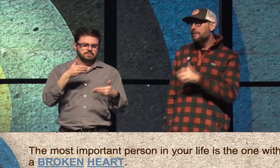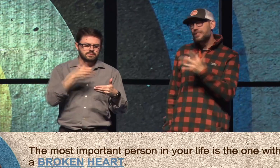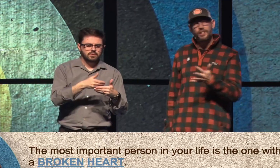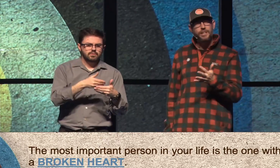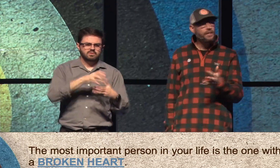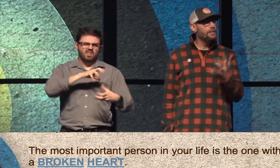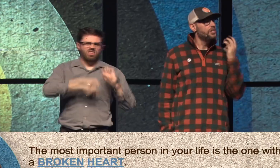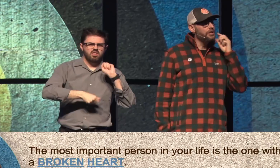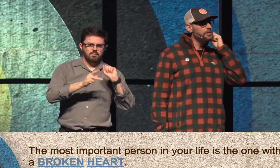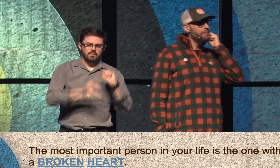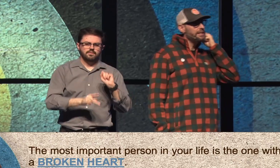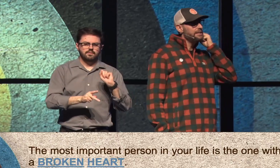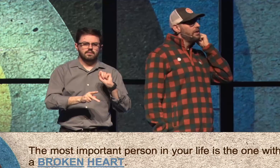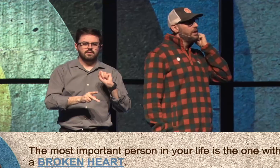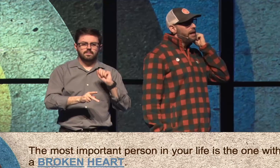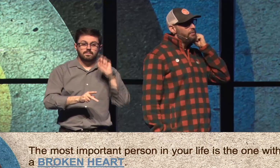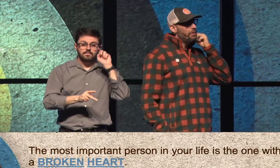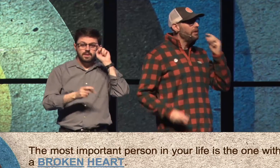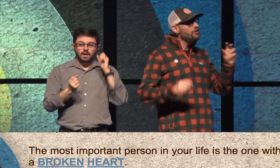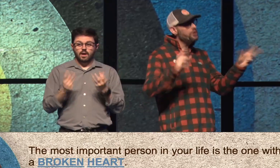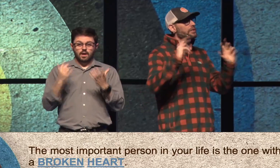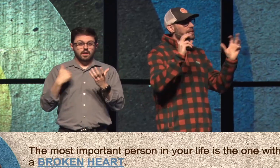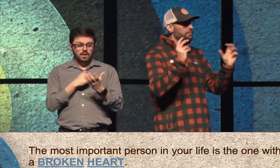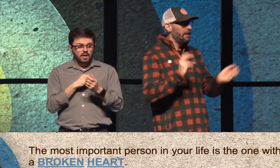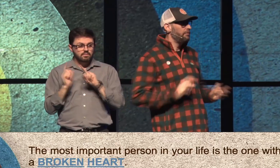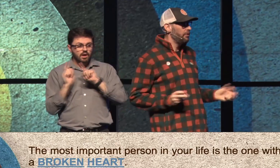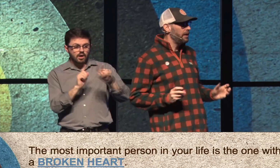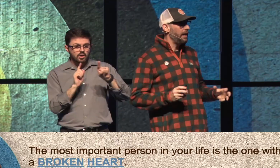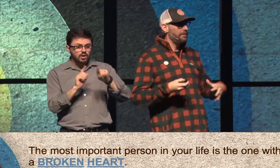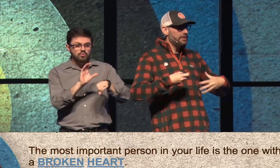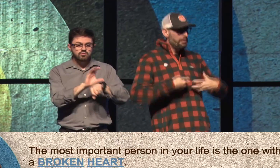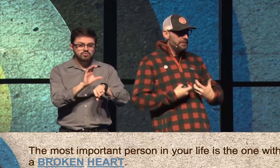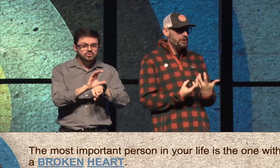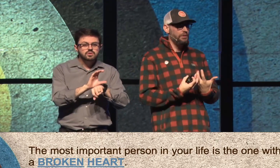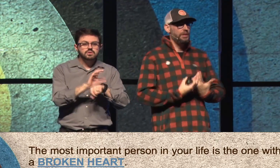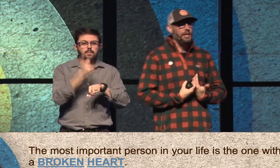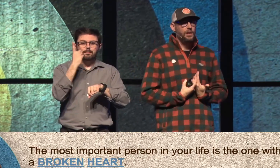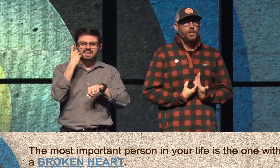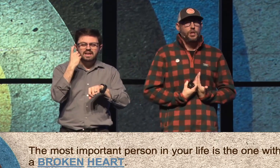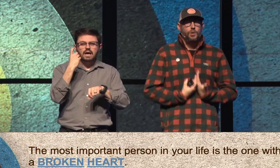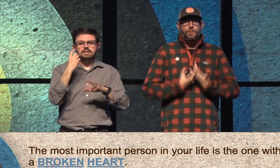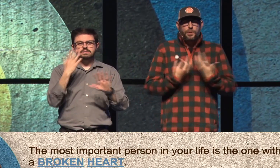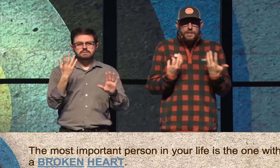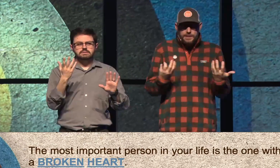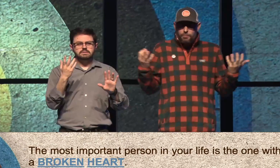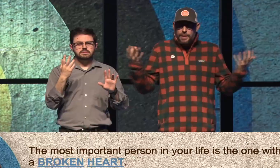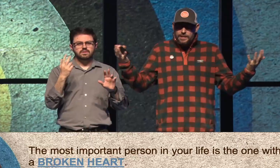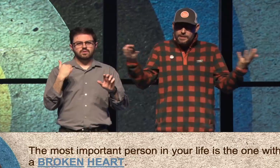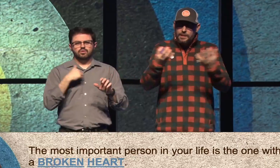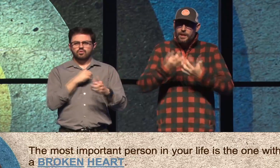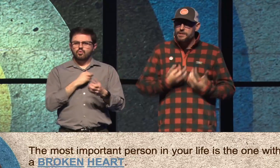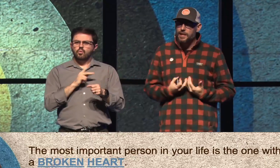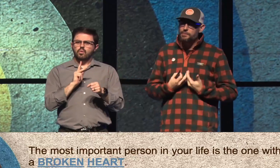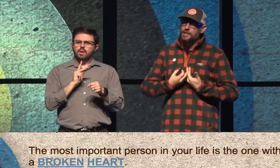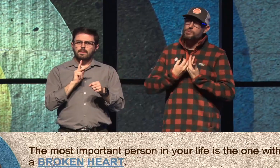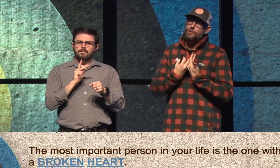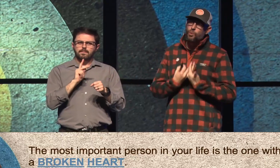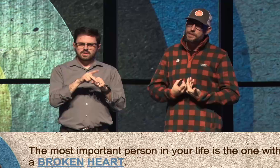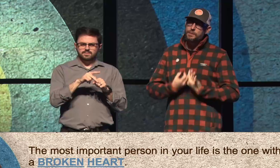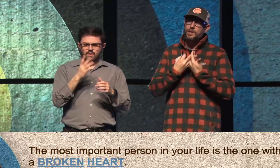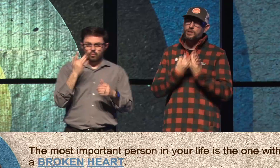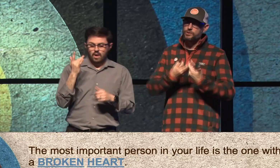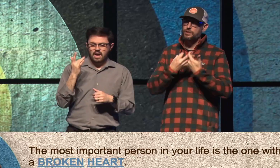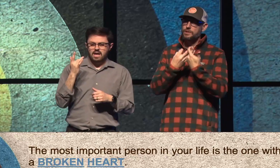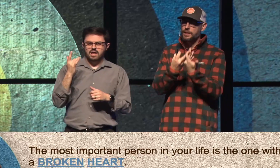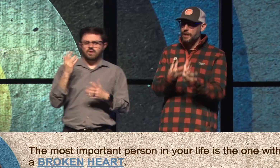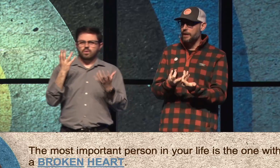A lot of us are here at church because, and whether you use this metaphor or not, there's something to it. Like, we participate in this kind of setting because we want